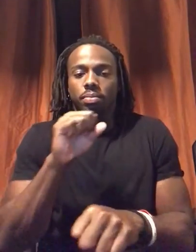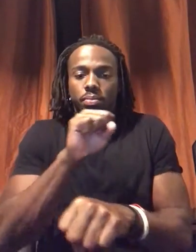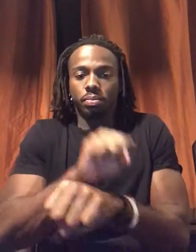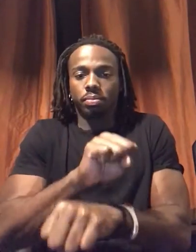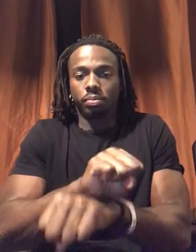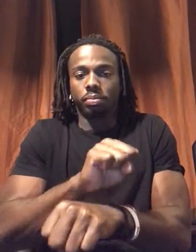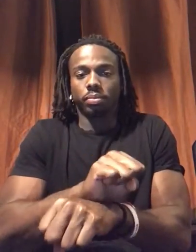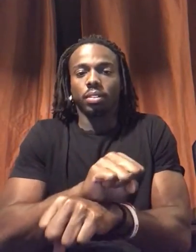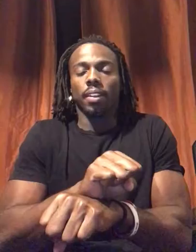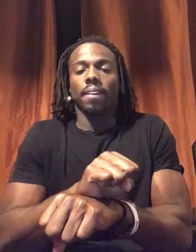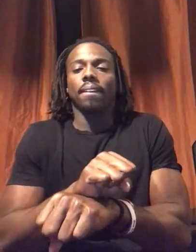I see him.